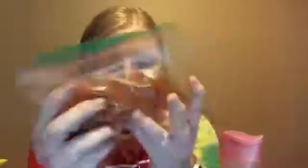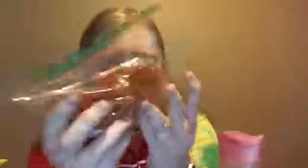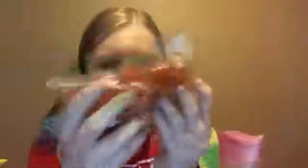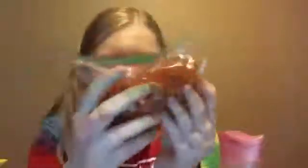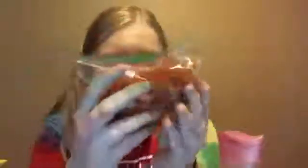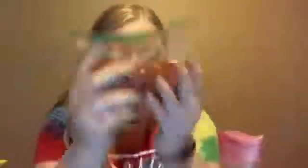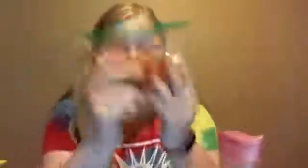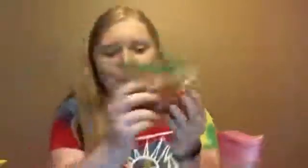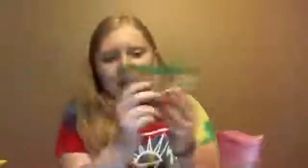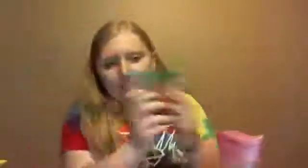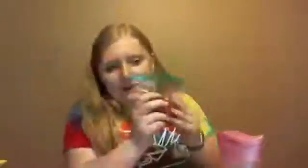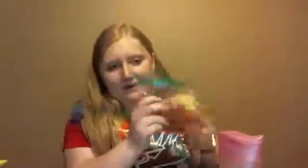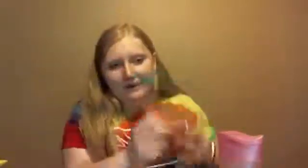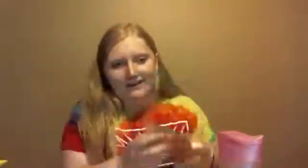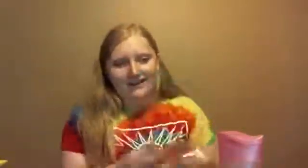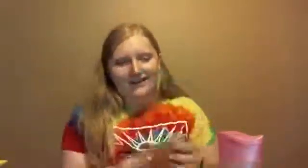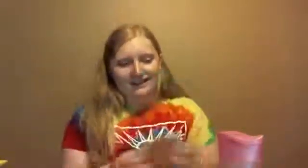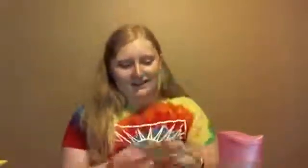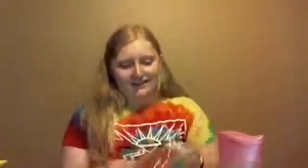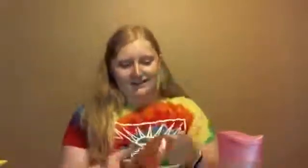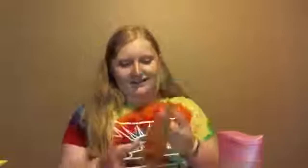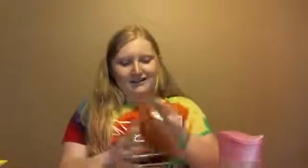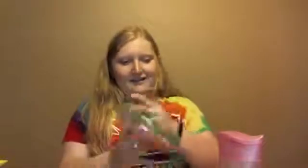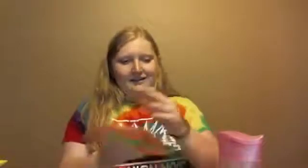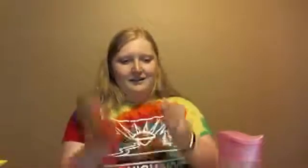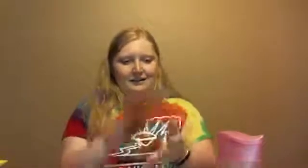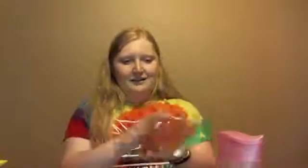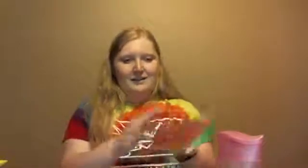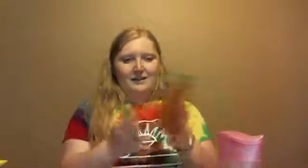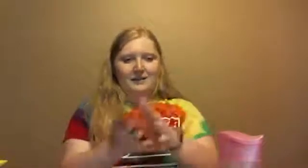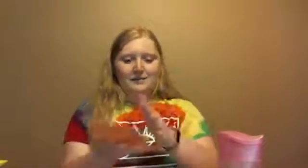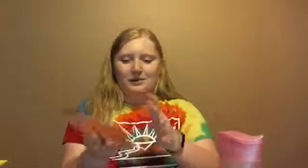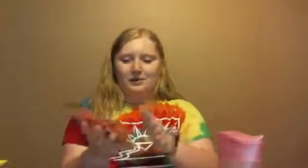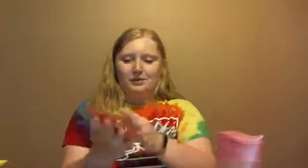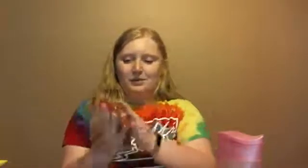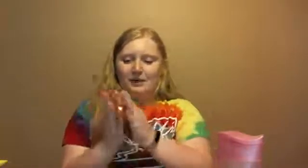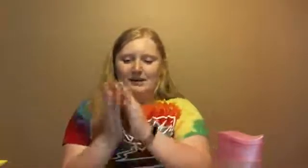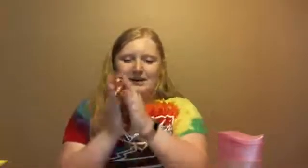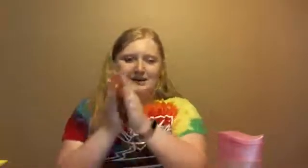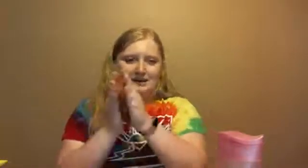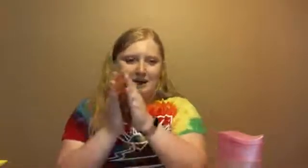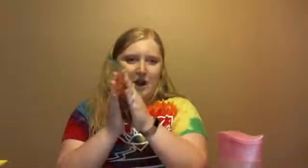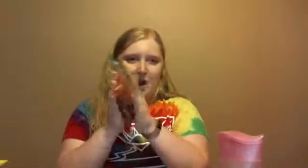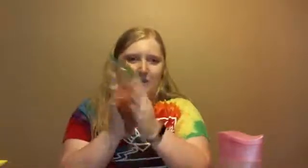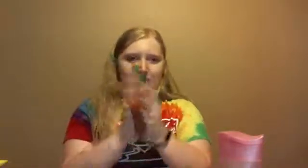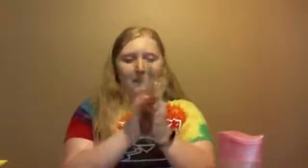And you can shake it and it makes noises. Makes some pretty cool noises.